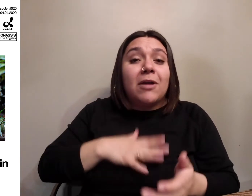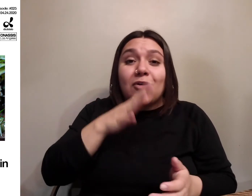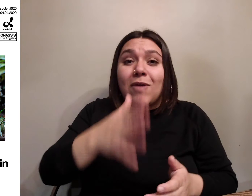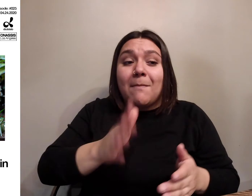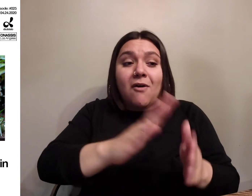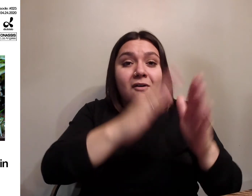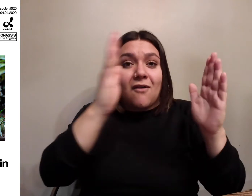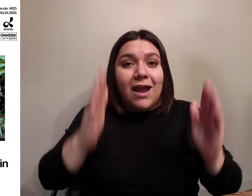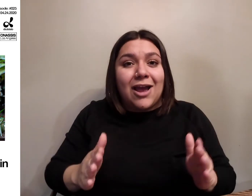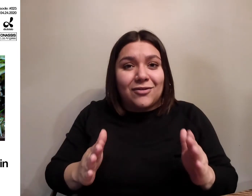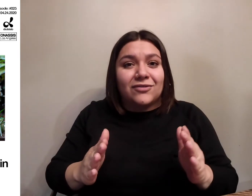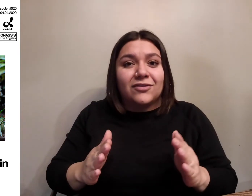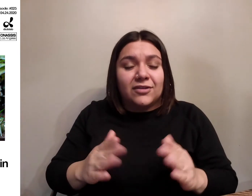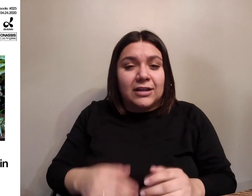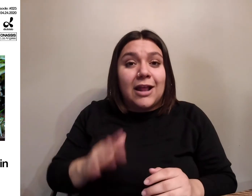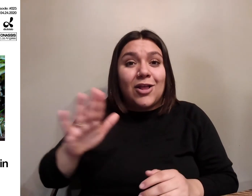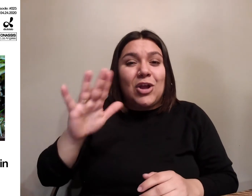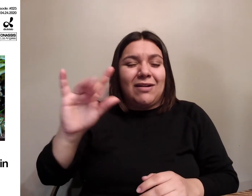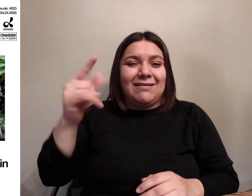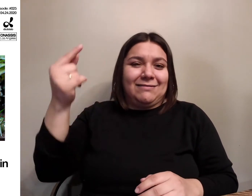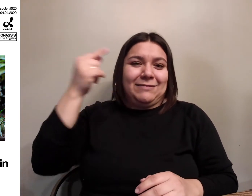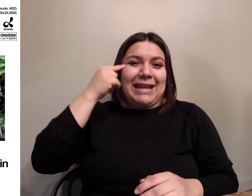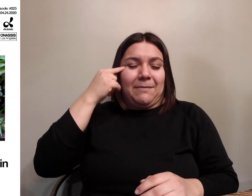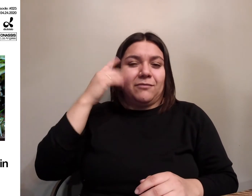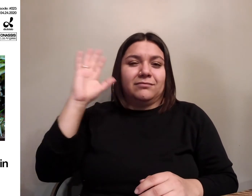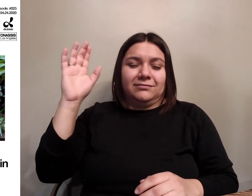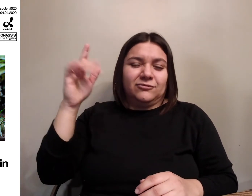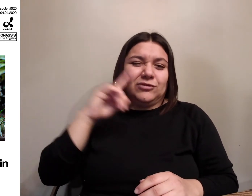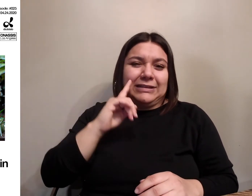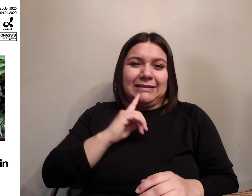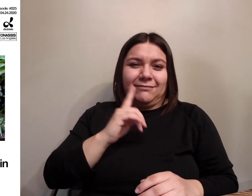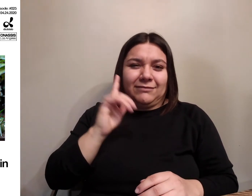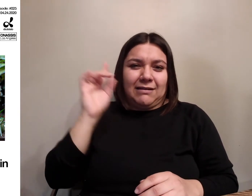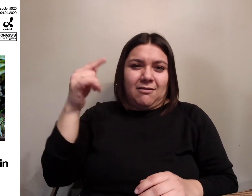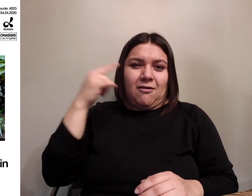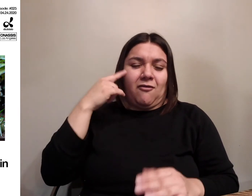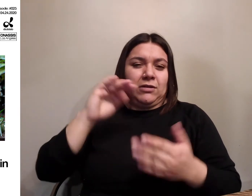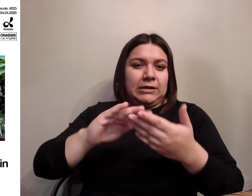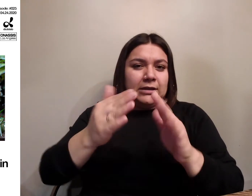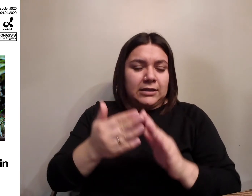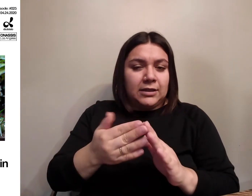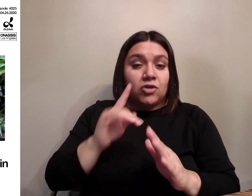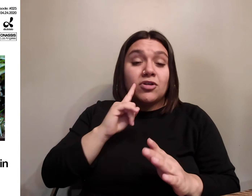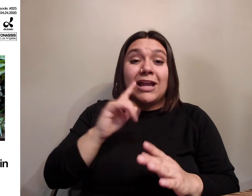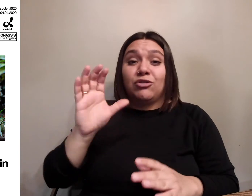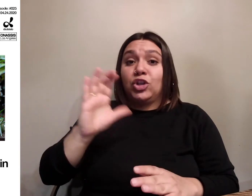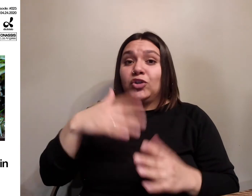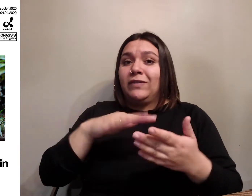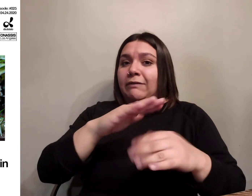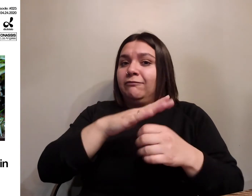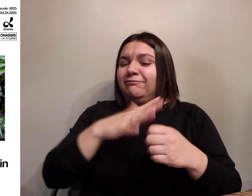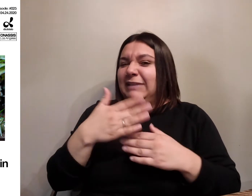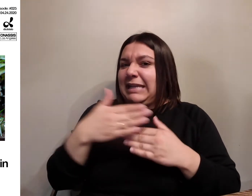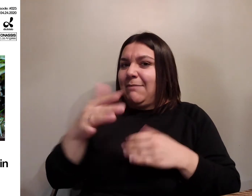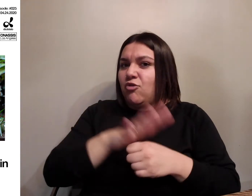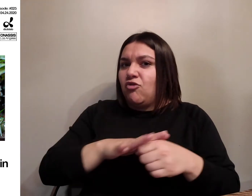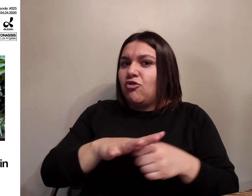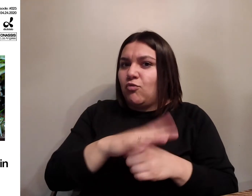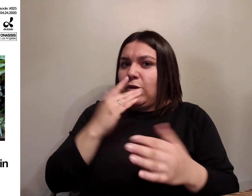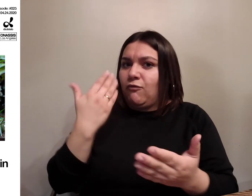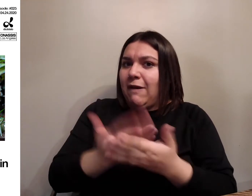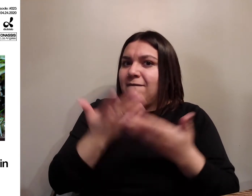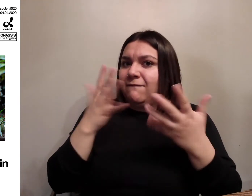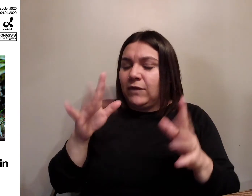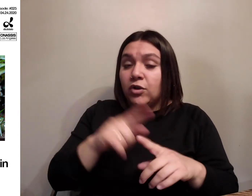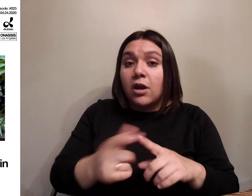More Eastern, definitely more irrational, and very superstitious. But wise. But she was exactly. She was